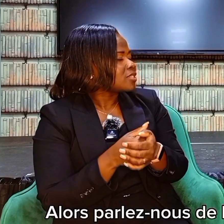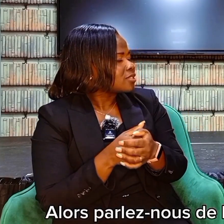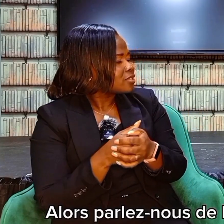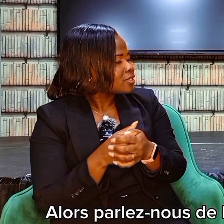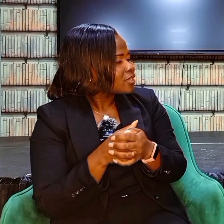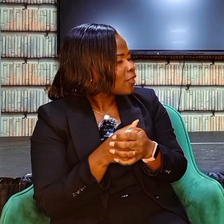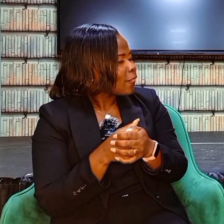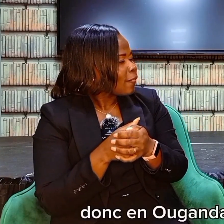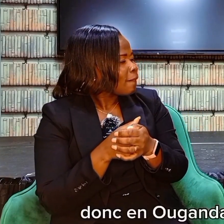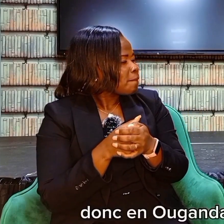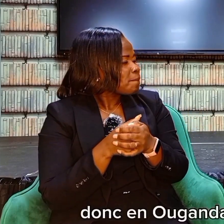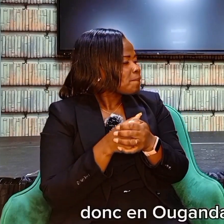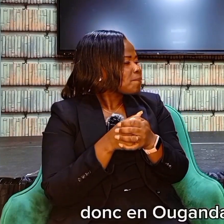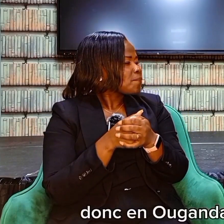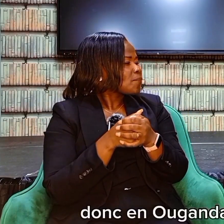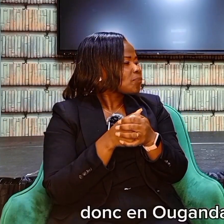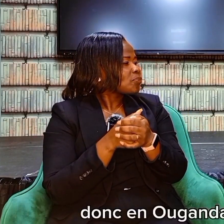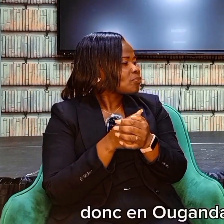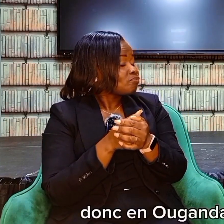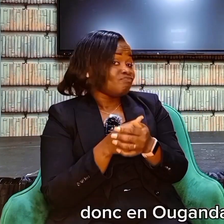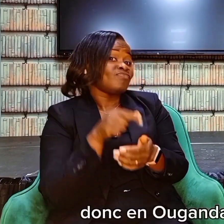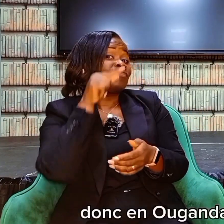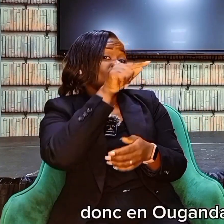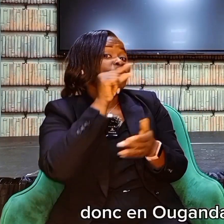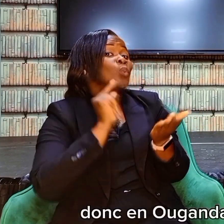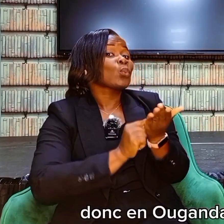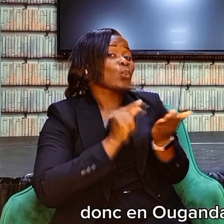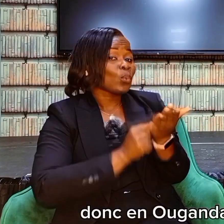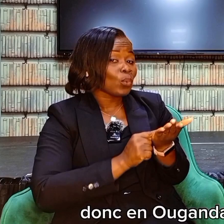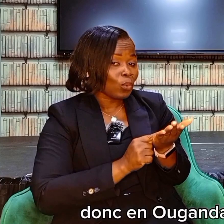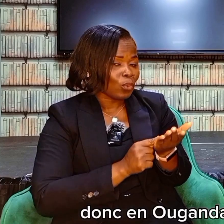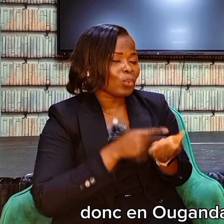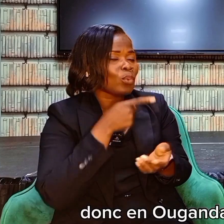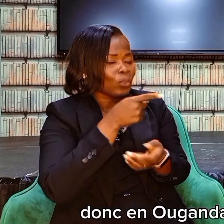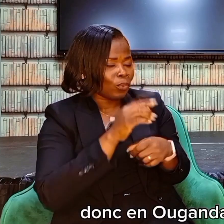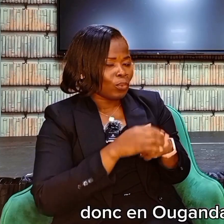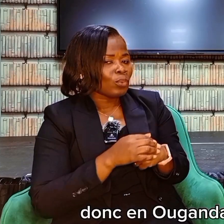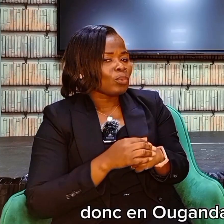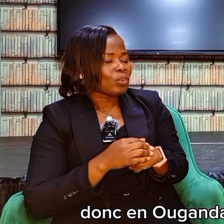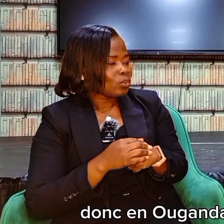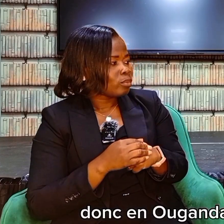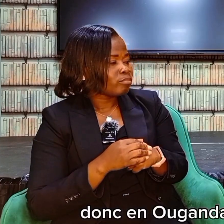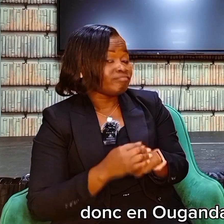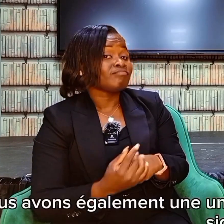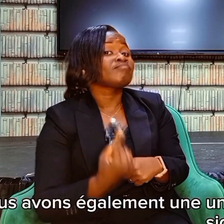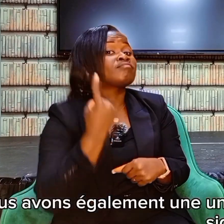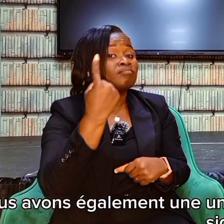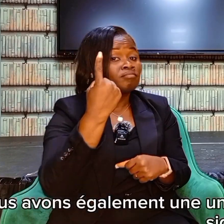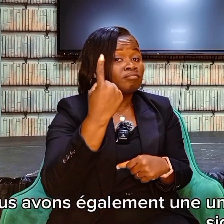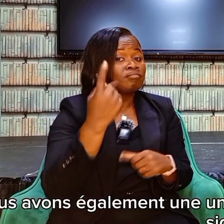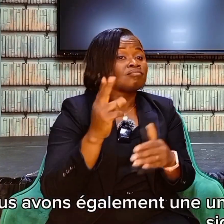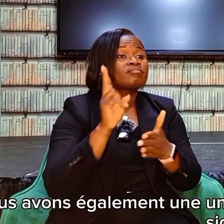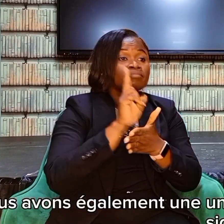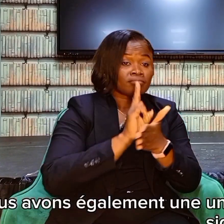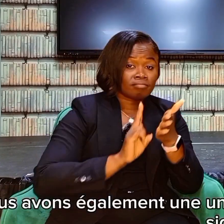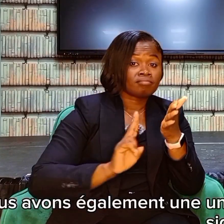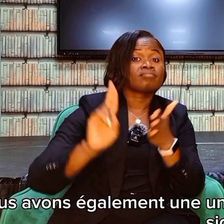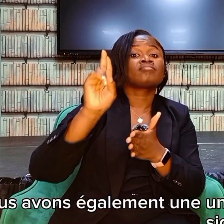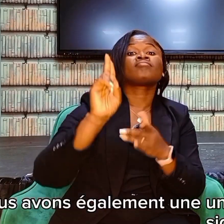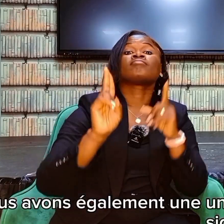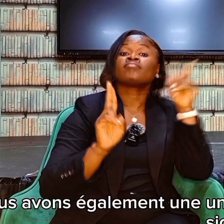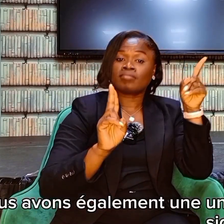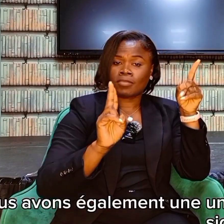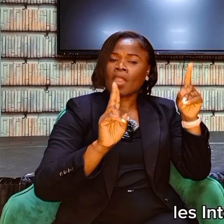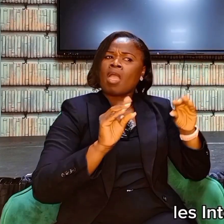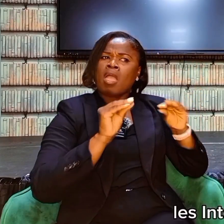University. So in Uganda, we also have one university that